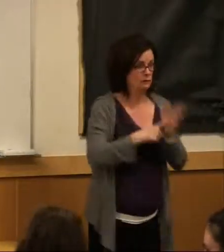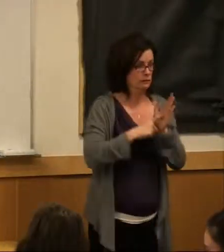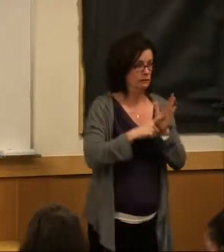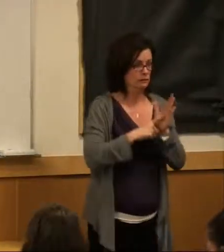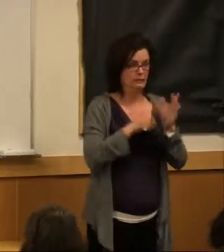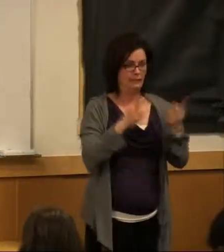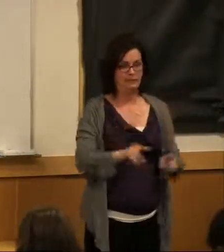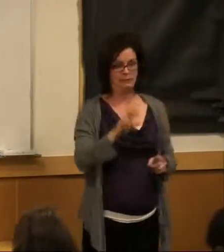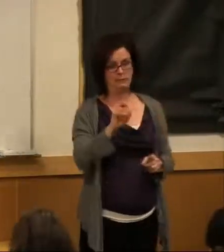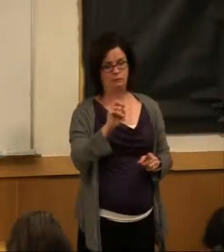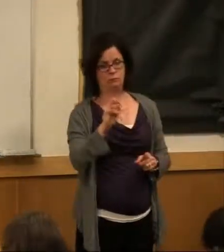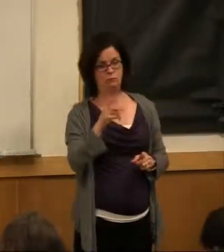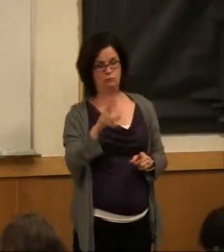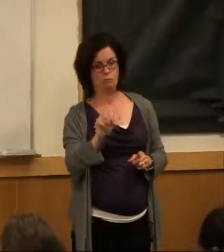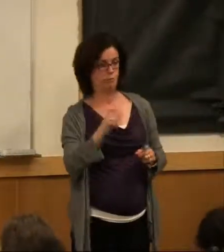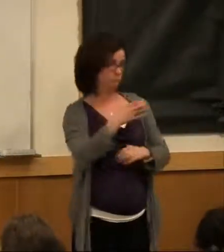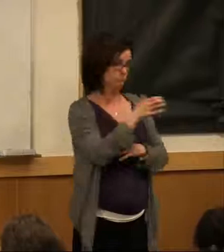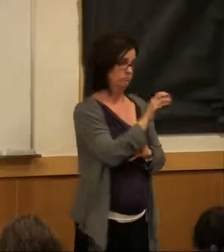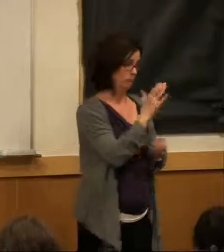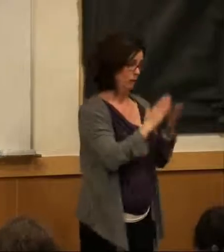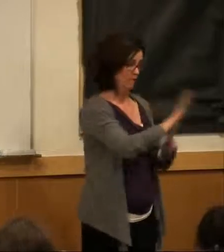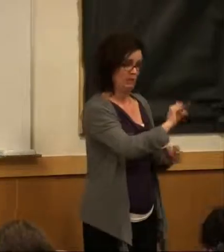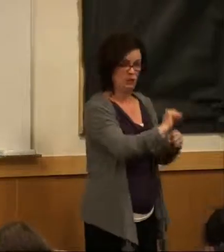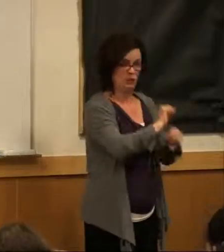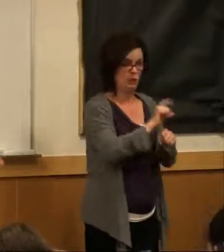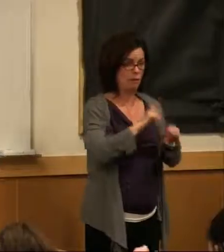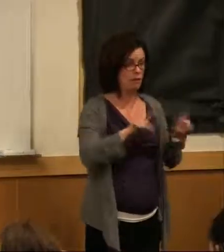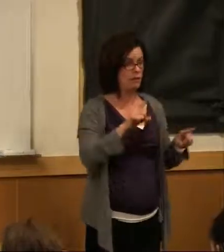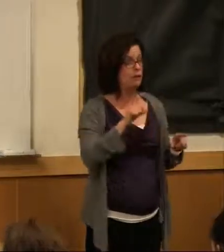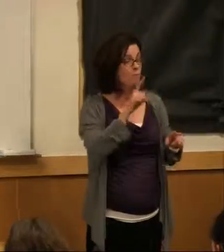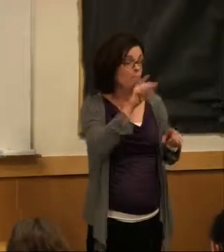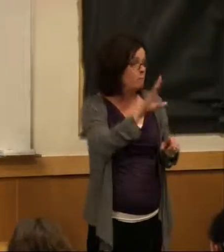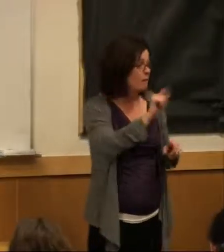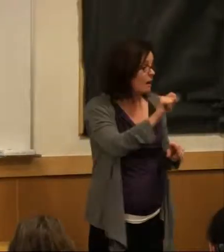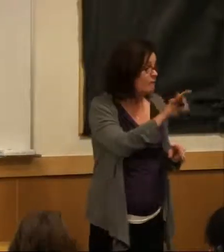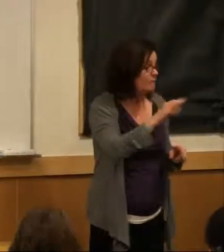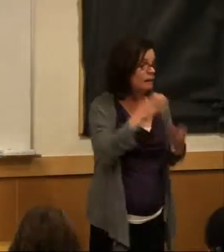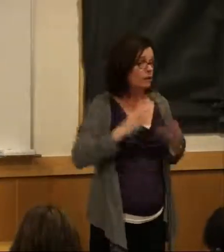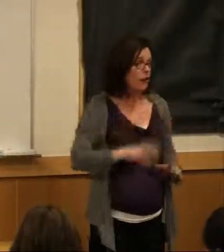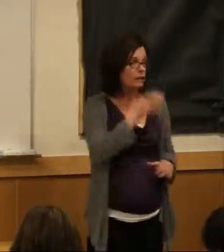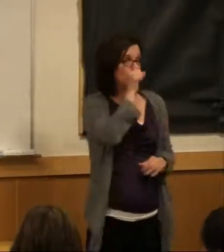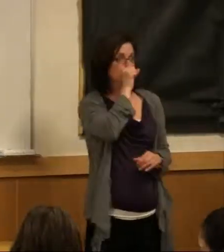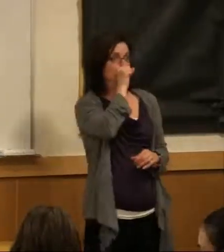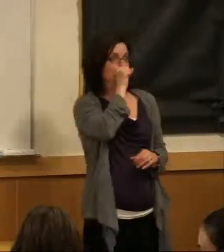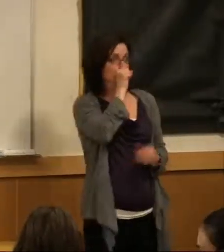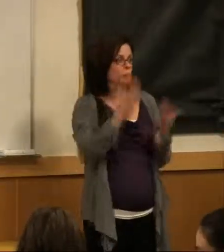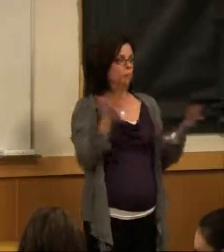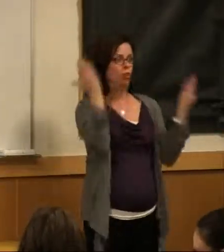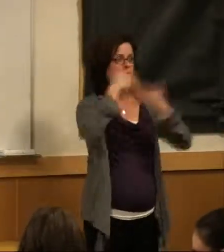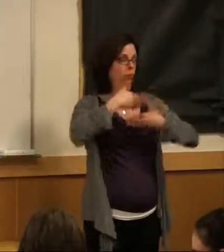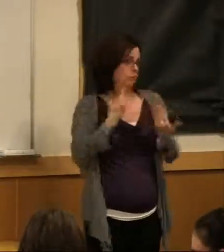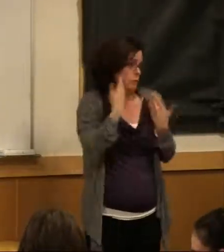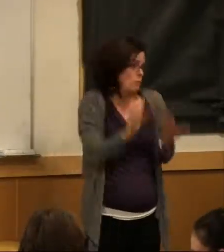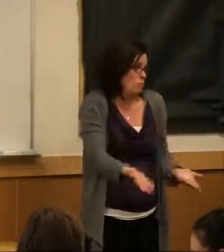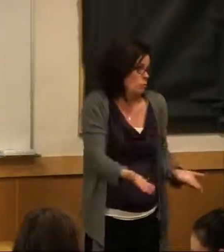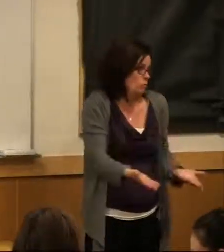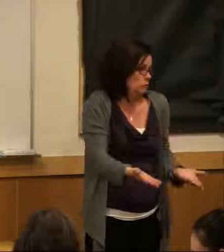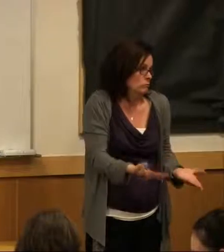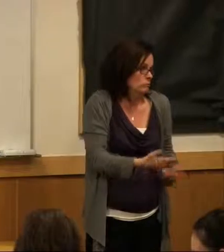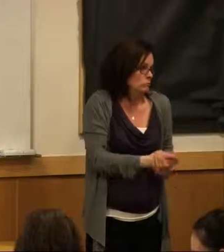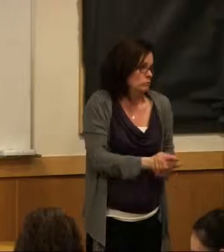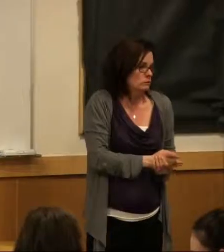job. But unless the client voices that to us, we may miss it.